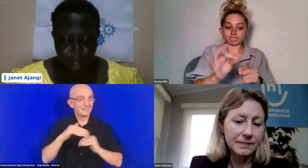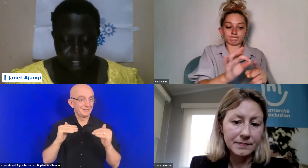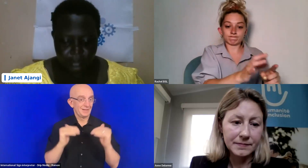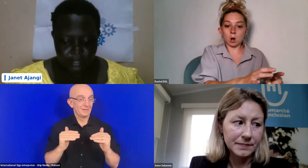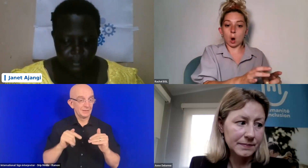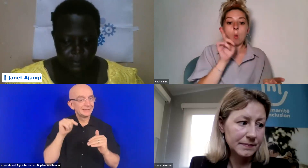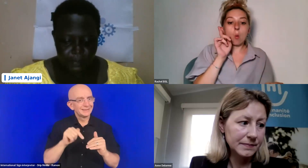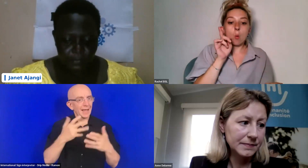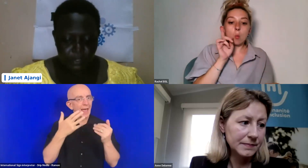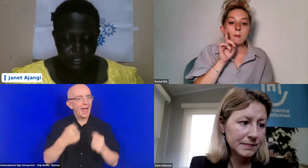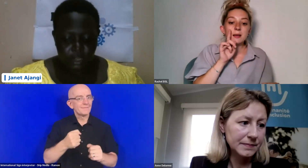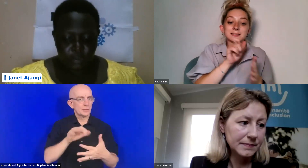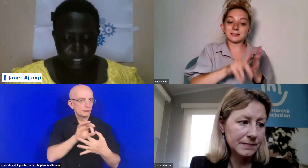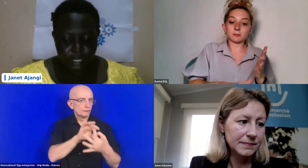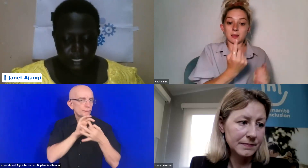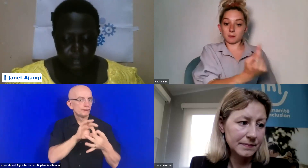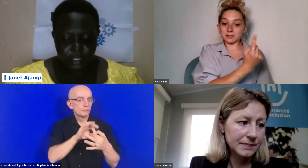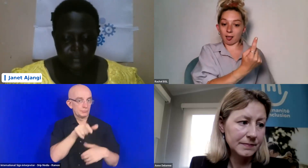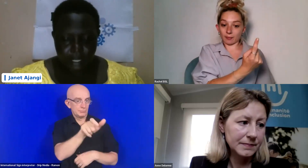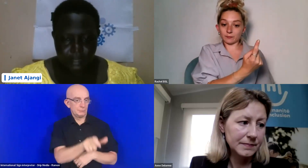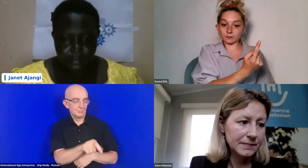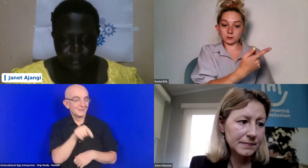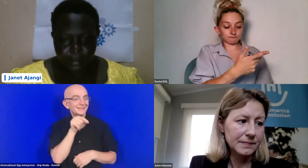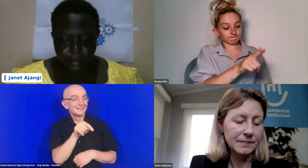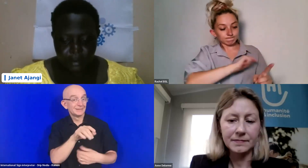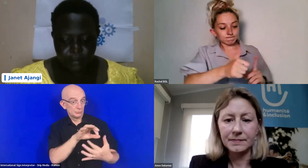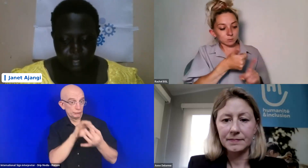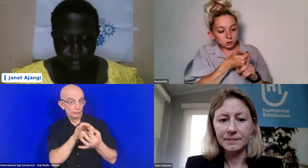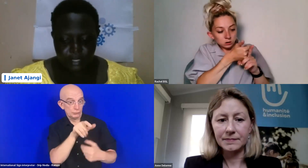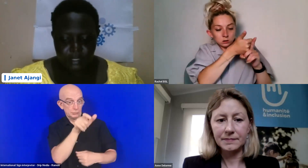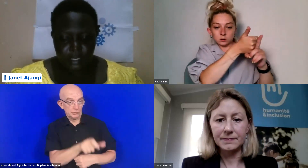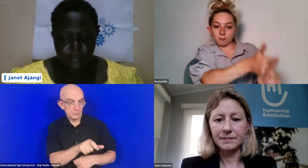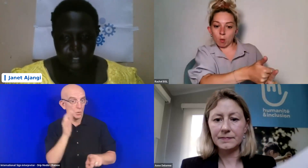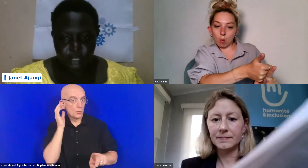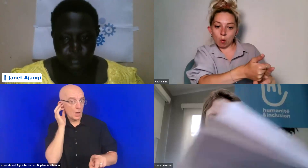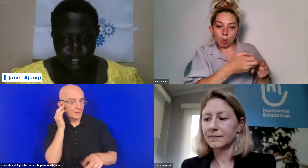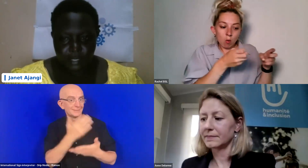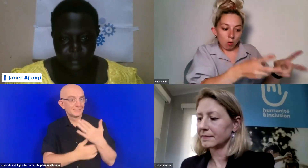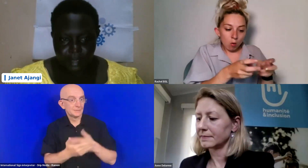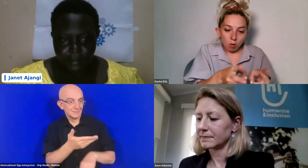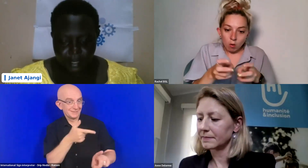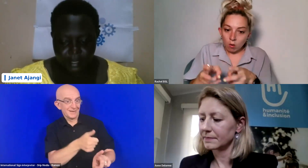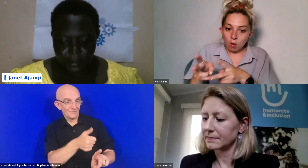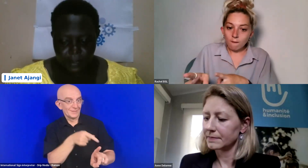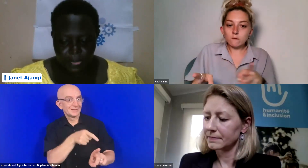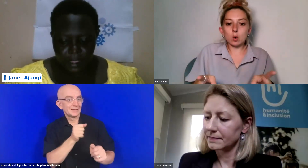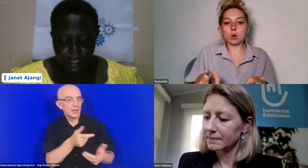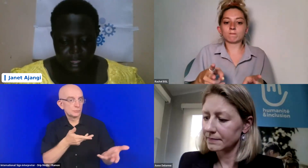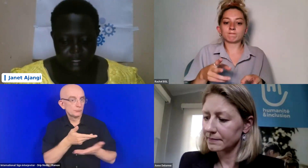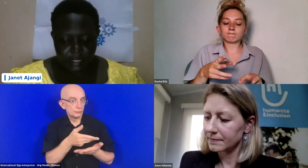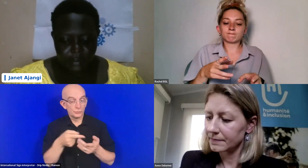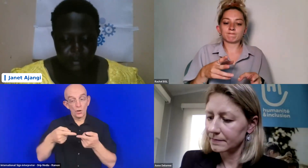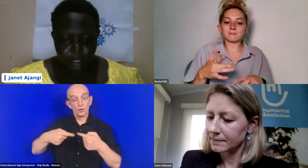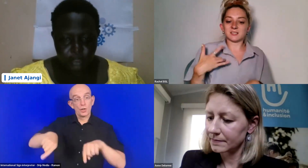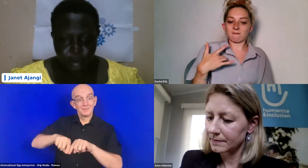disabilities themselves. The committees support effective referral pathways for GBV survivors